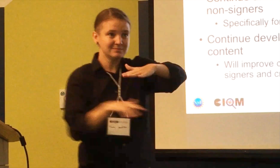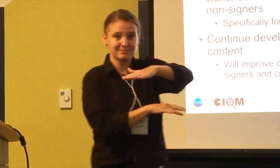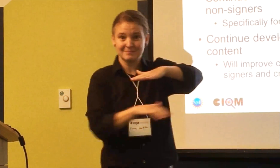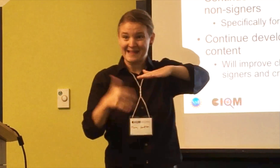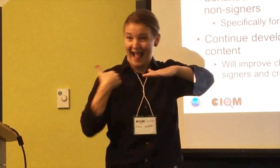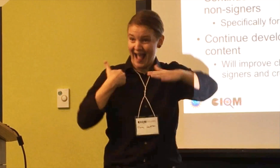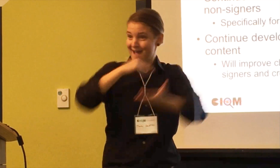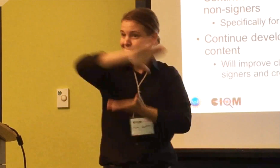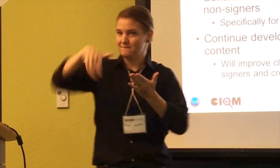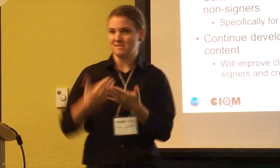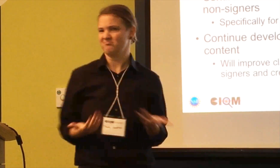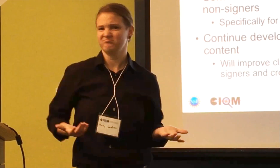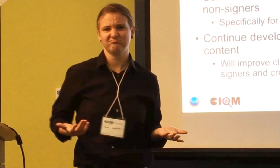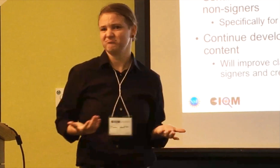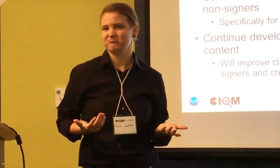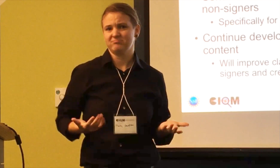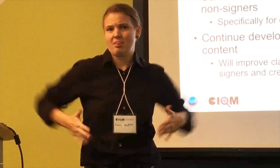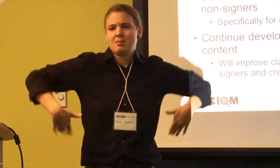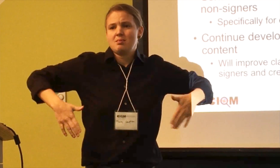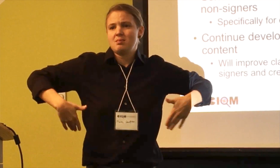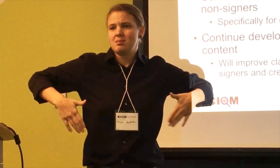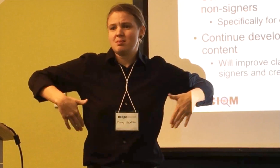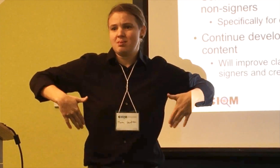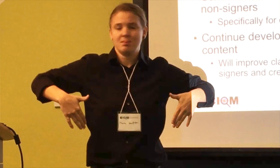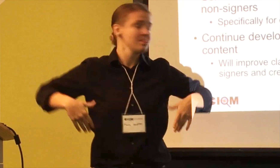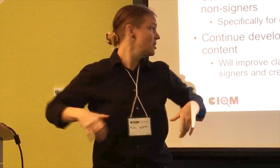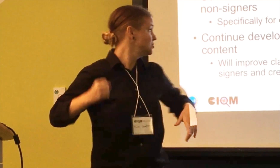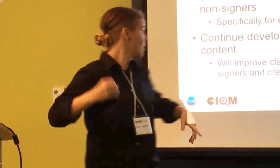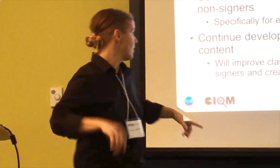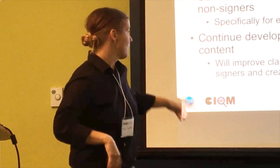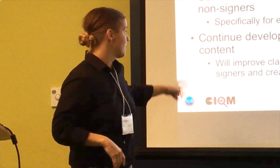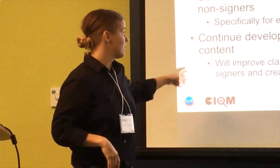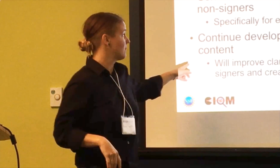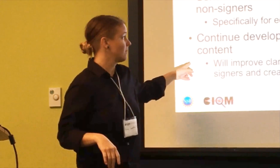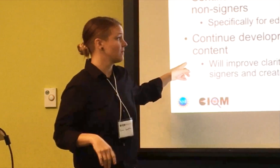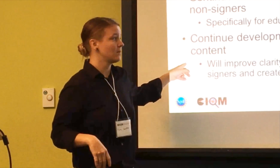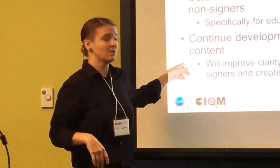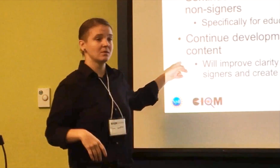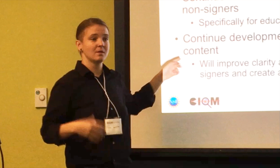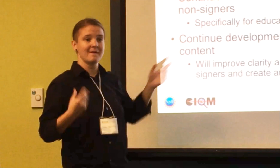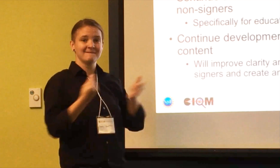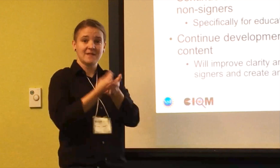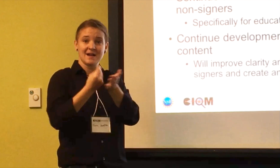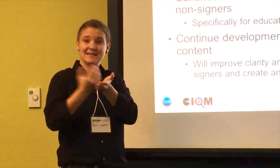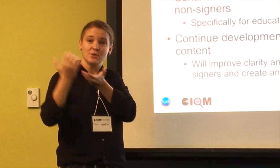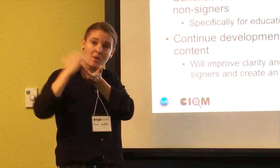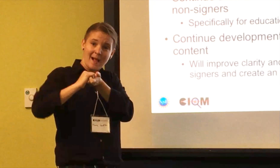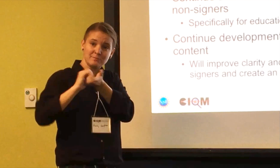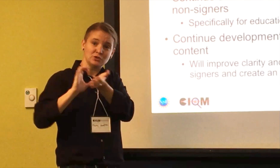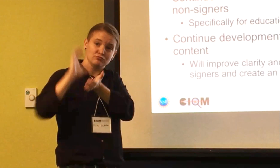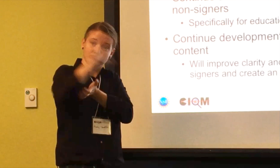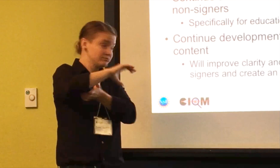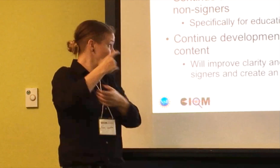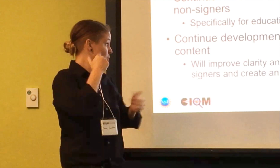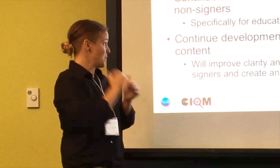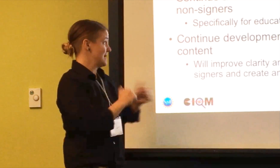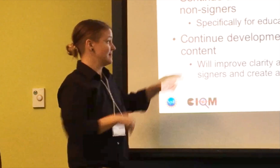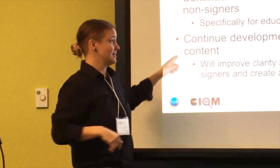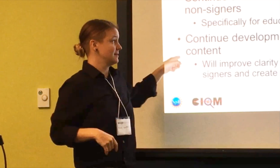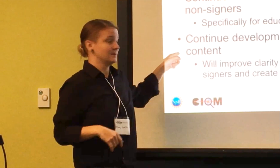developed by our team and are now being shared with the broader community via online resources. So that kind of